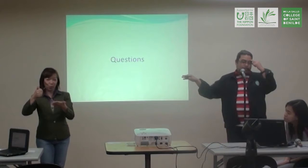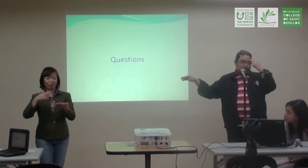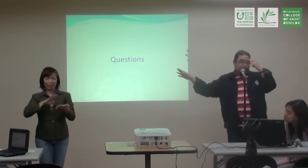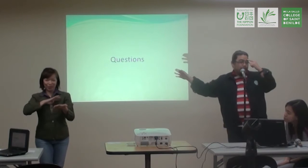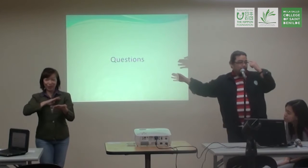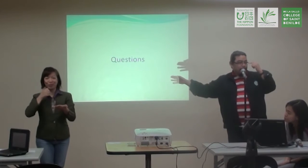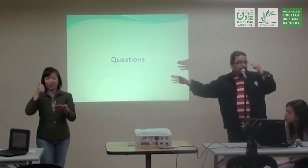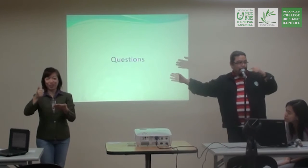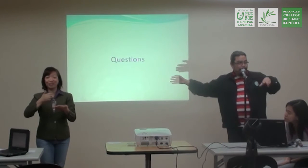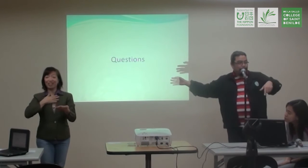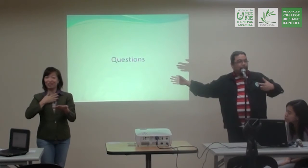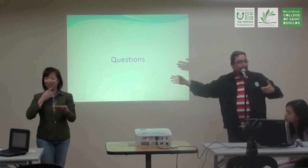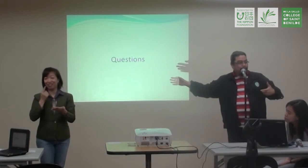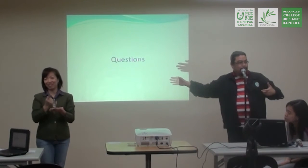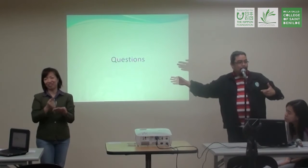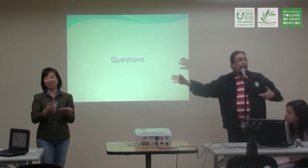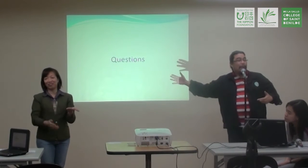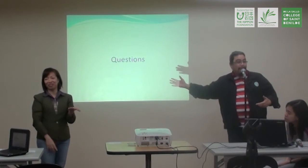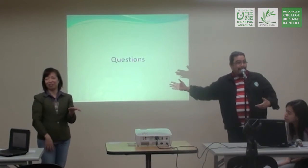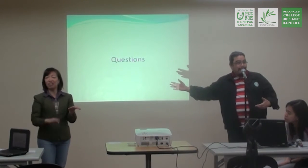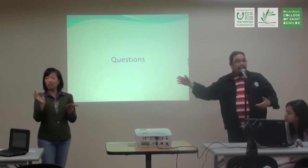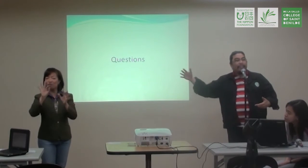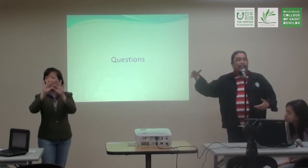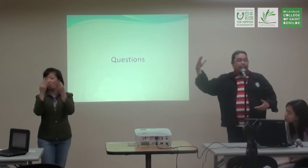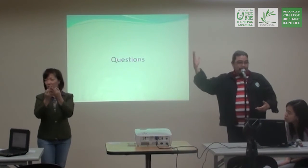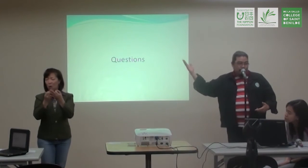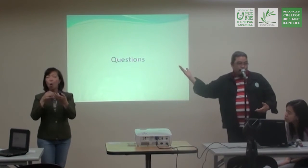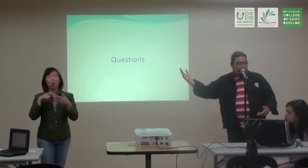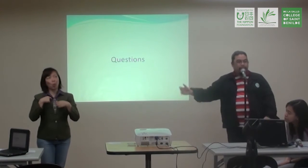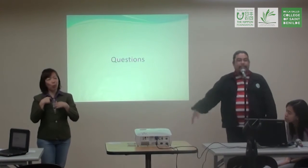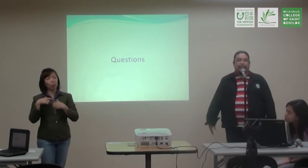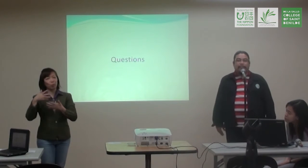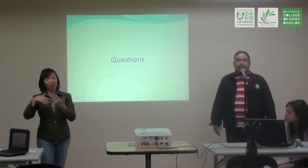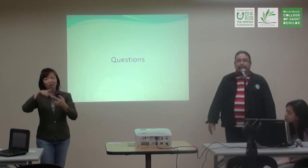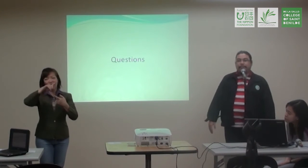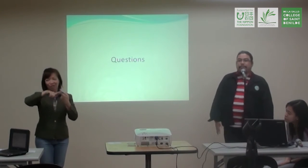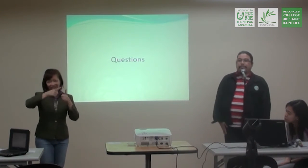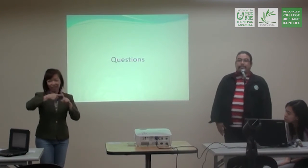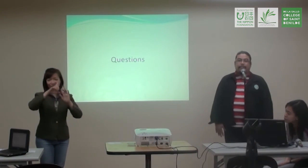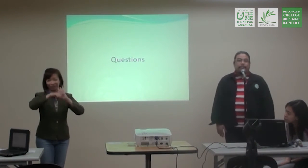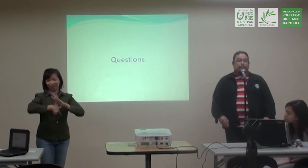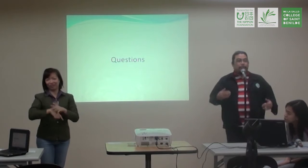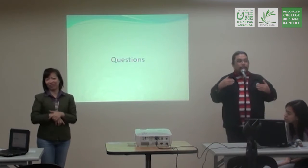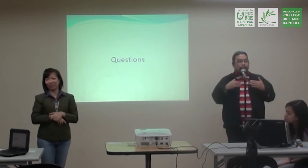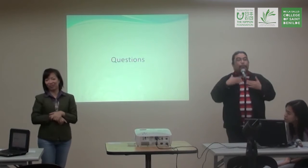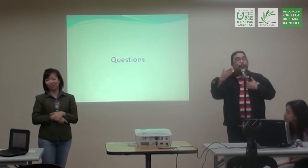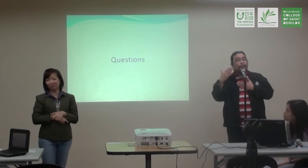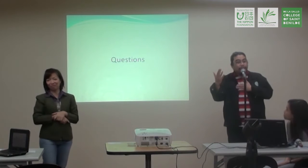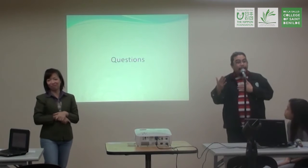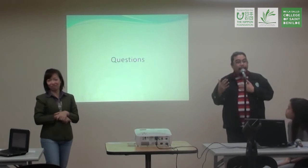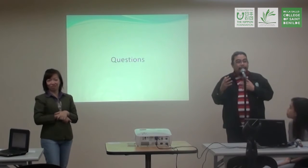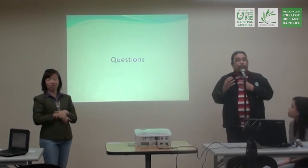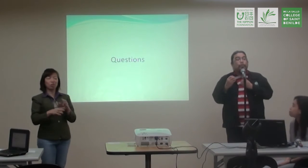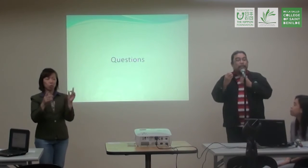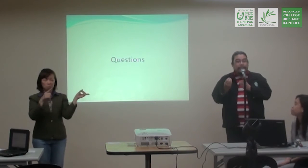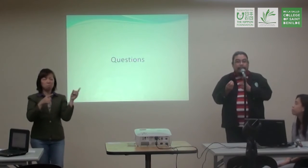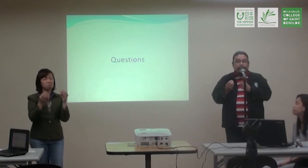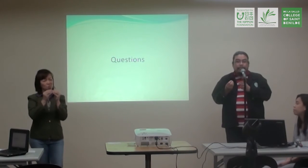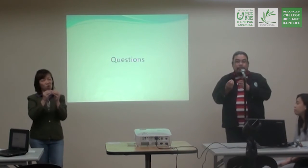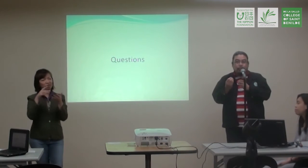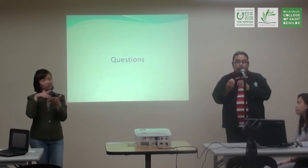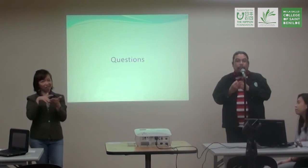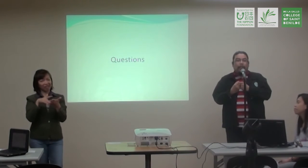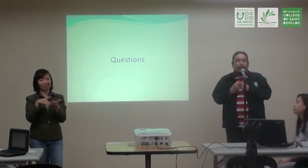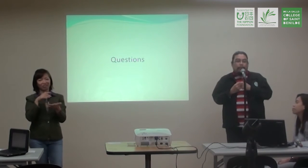the other one, the family, and then the friends. So for further studies, it would